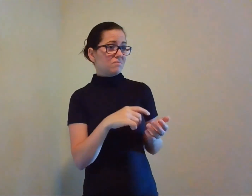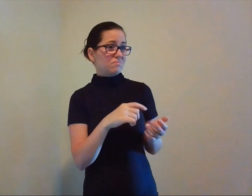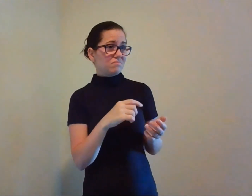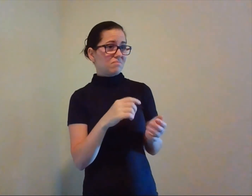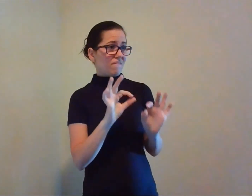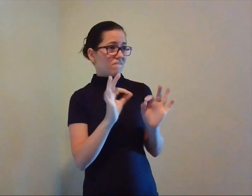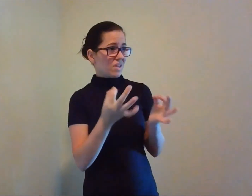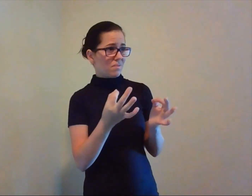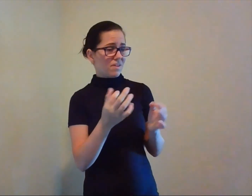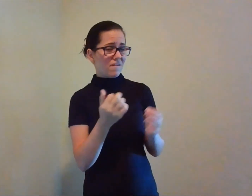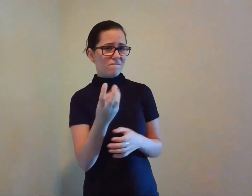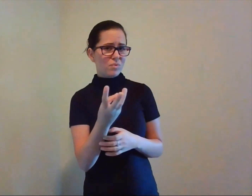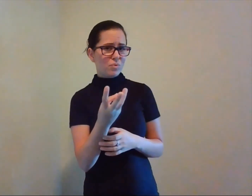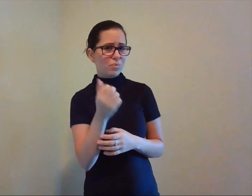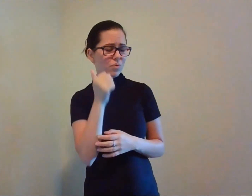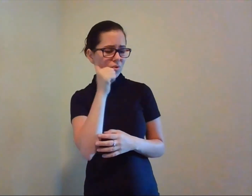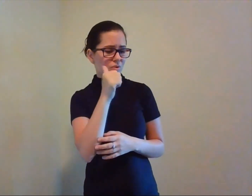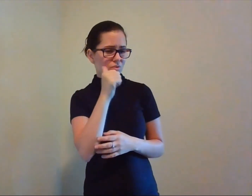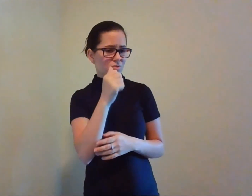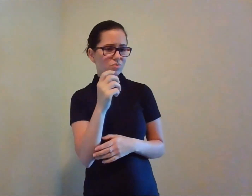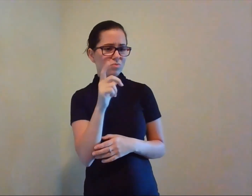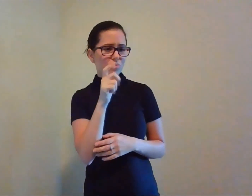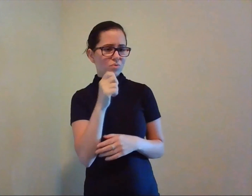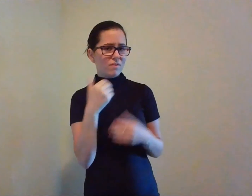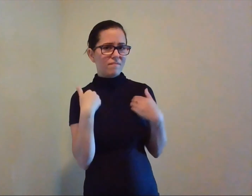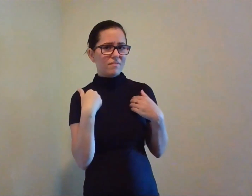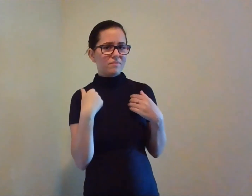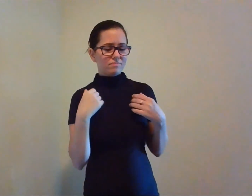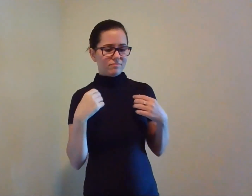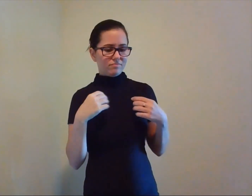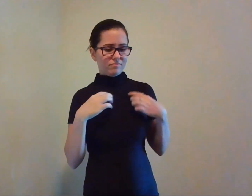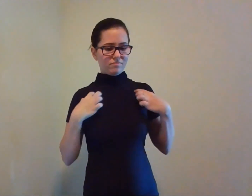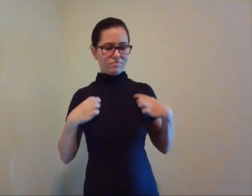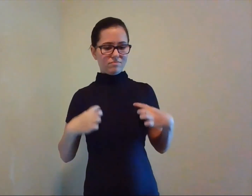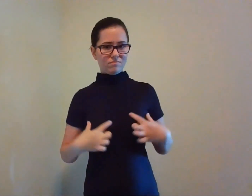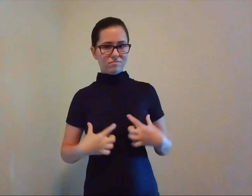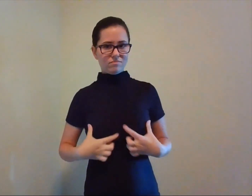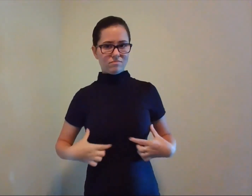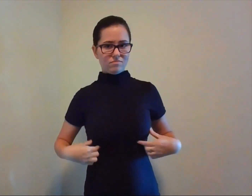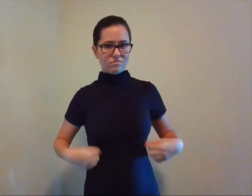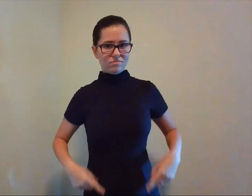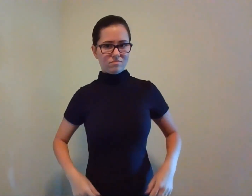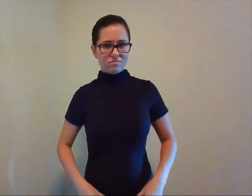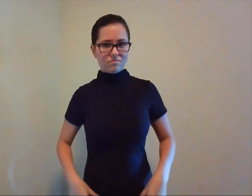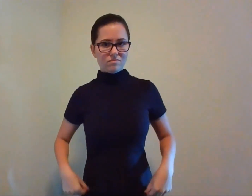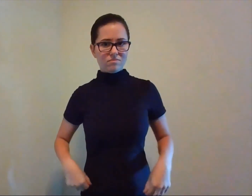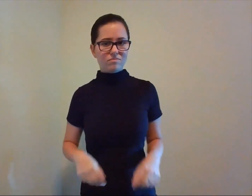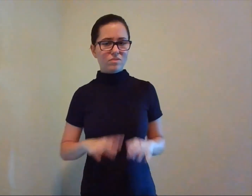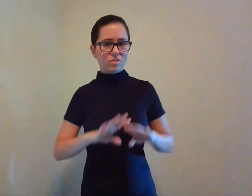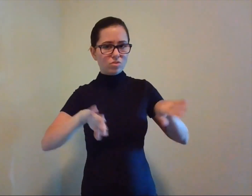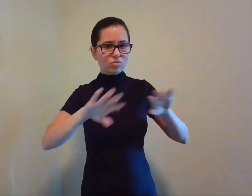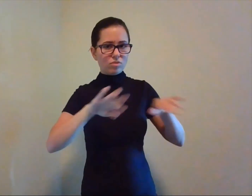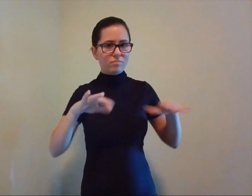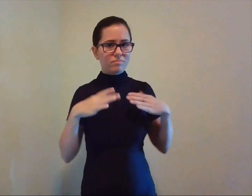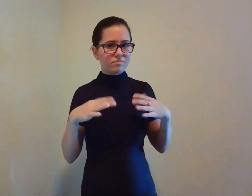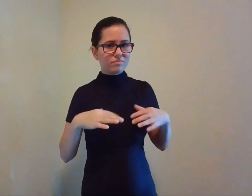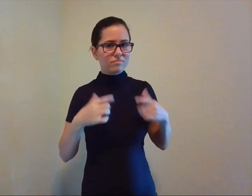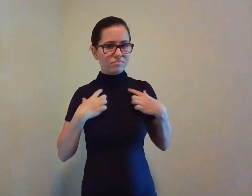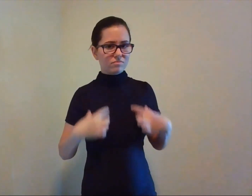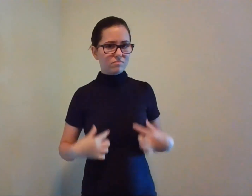Yeah. And it's not an easy thing to do. They didn't see us either. And for 20 minutes, they're sitting there taking